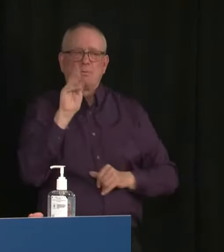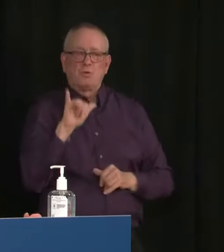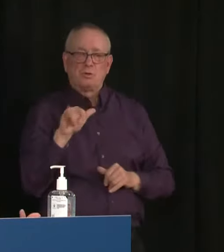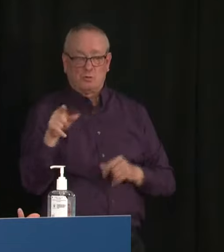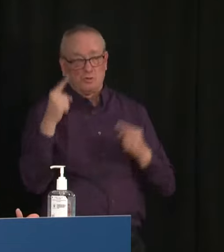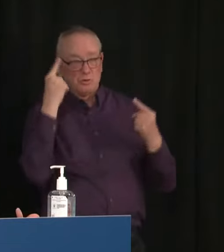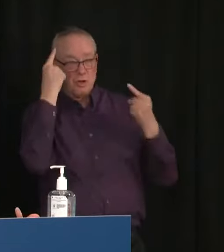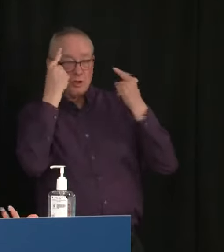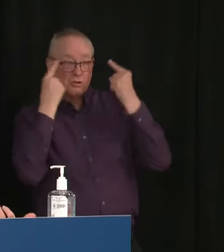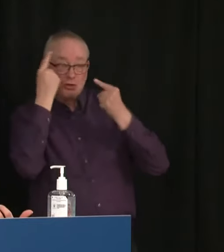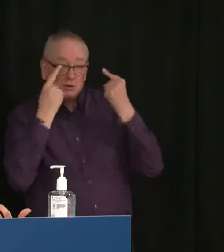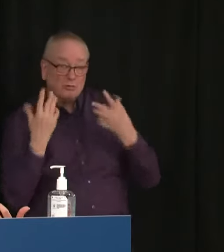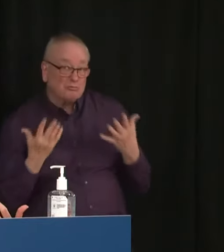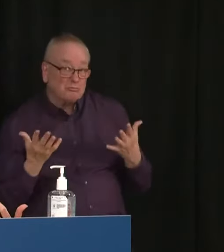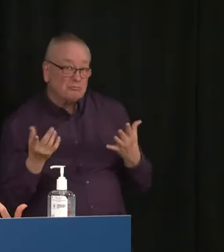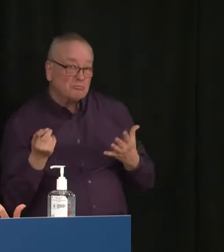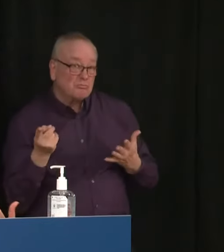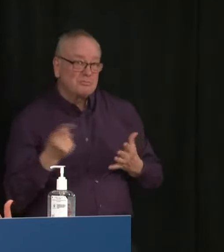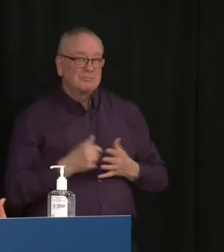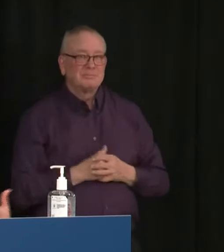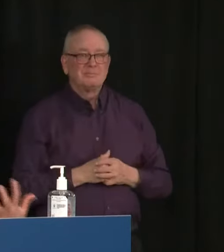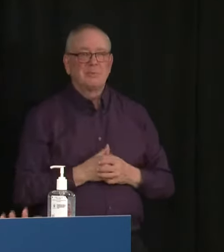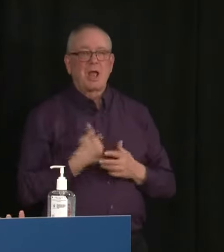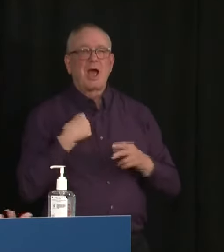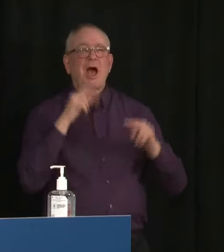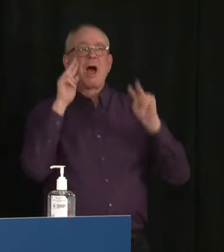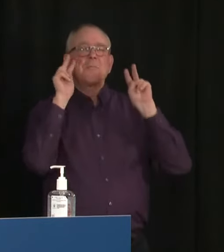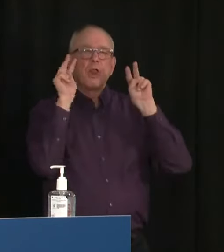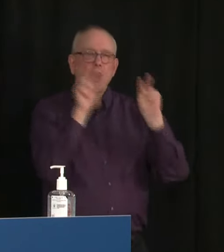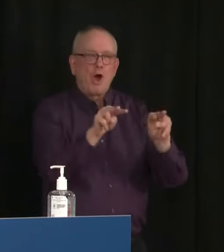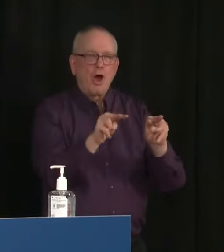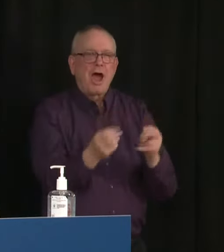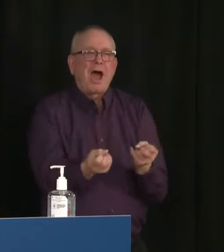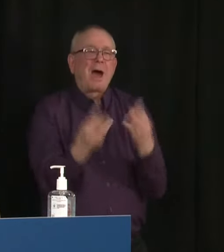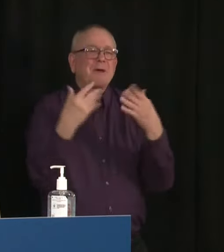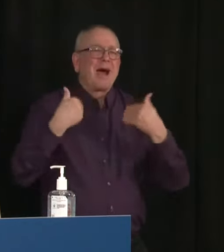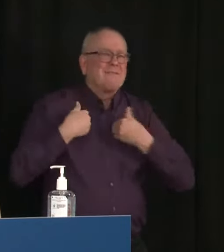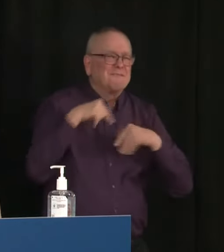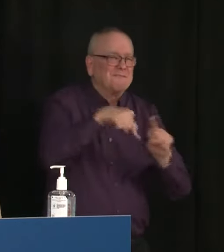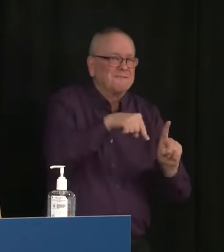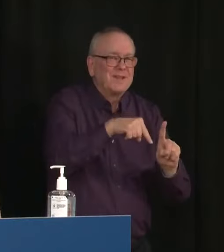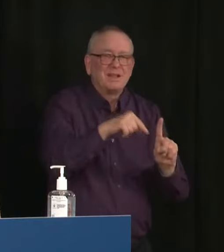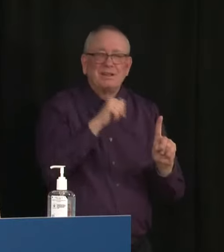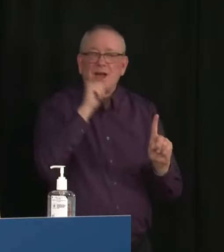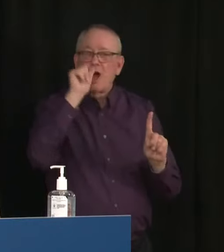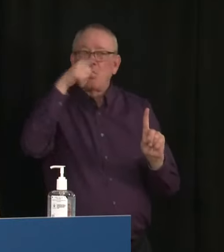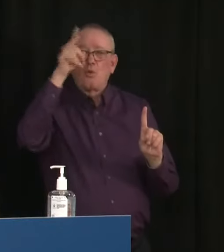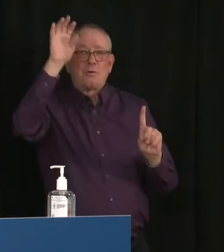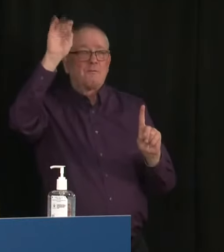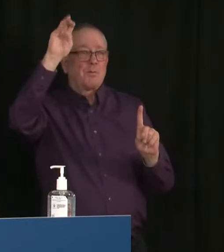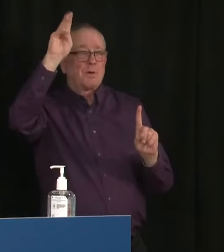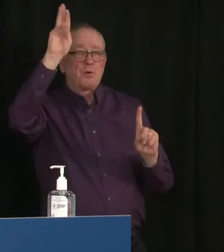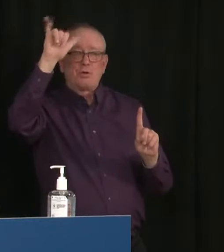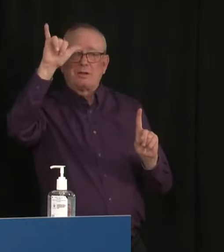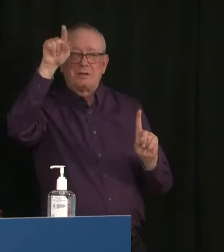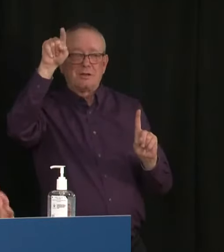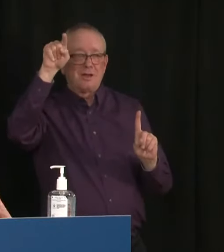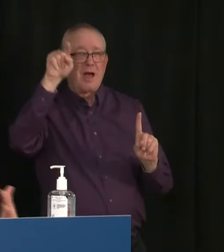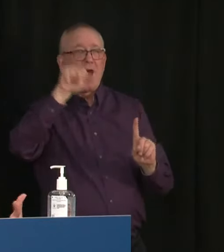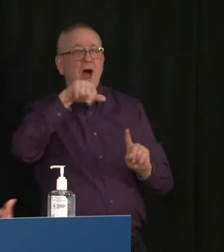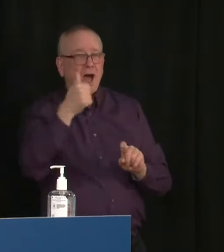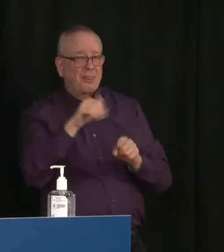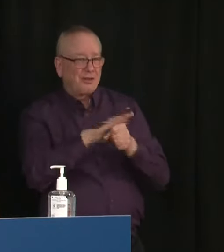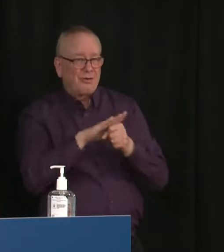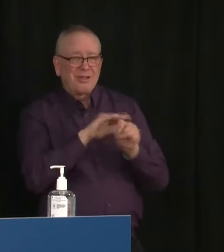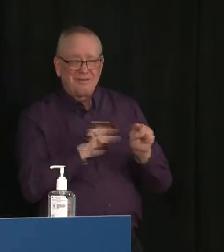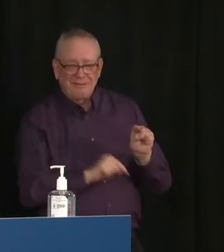in other parts of the province, which have high rates as well, and considering how we can best allocate within